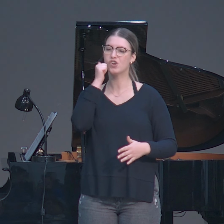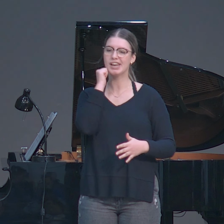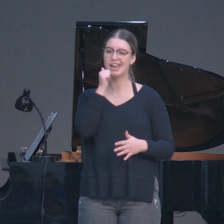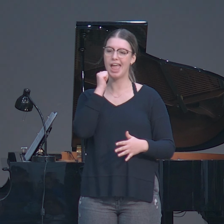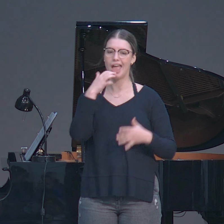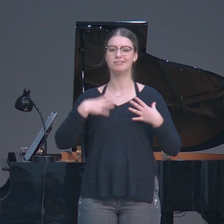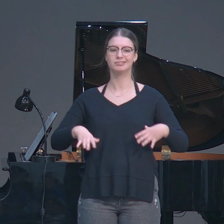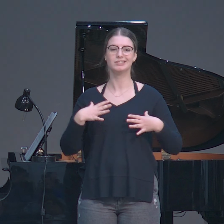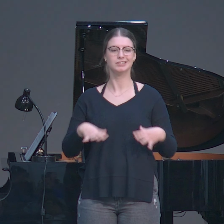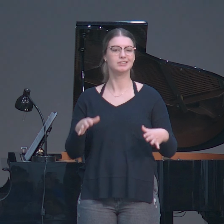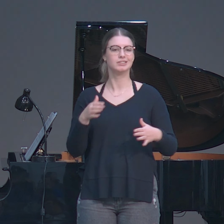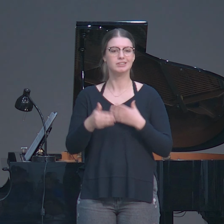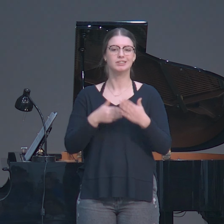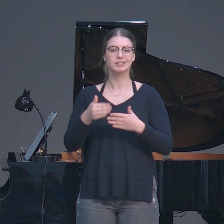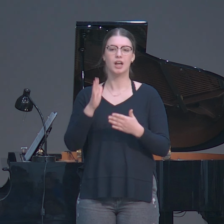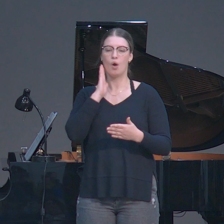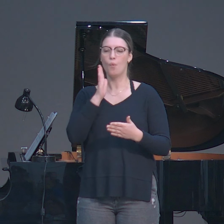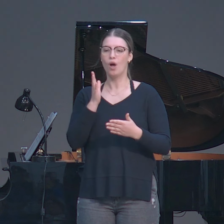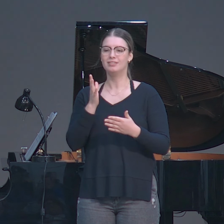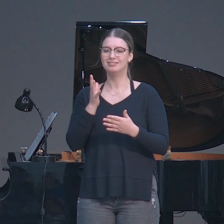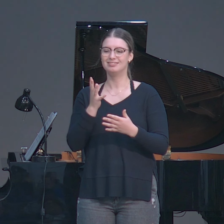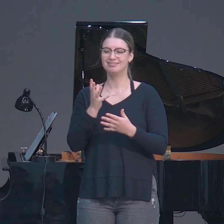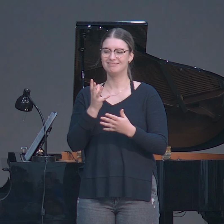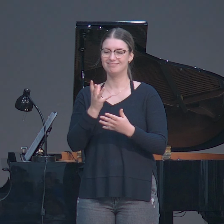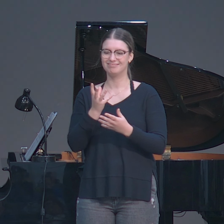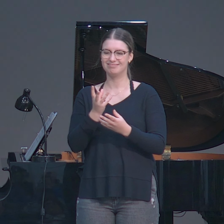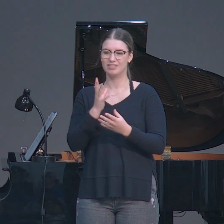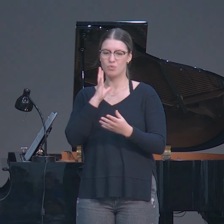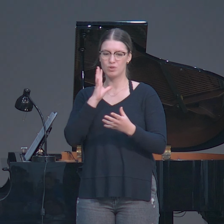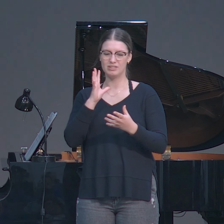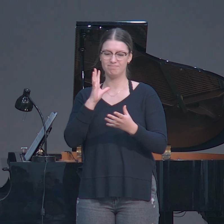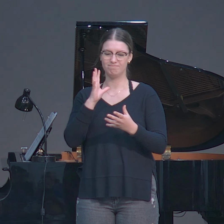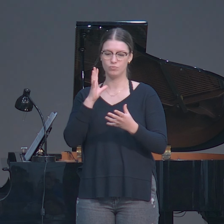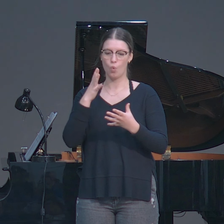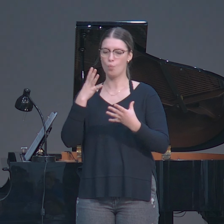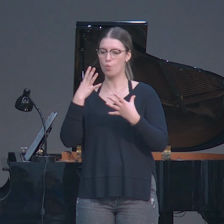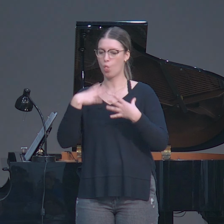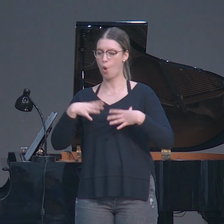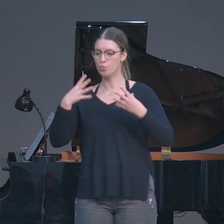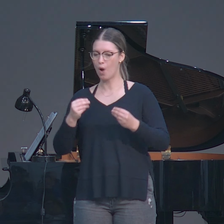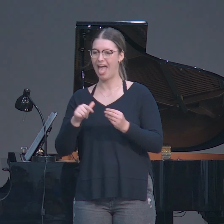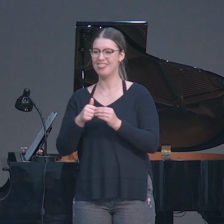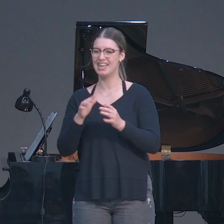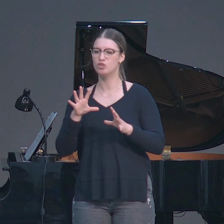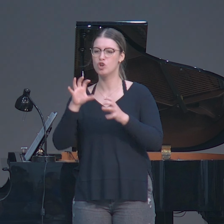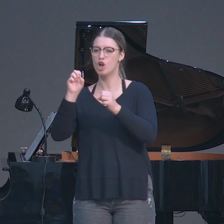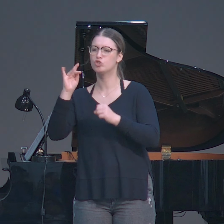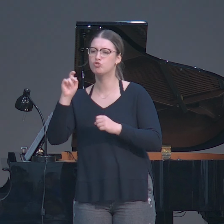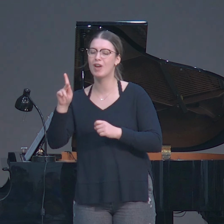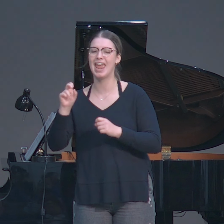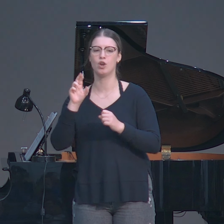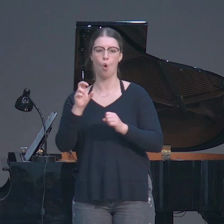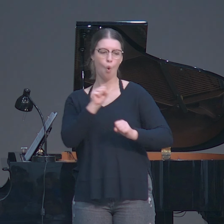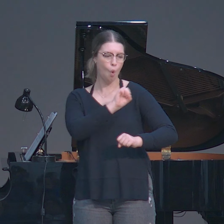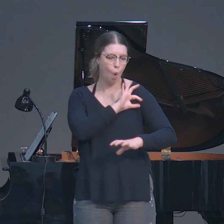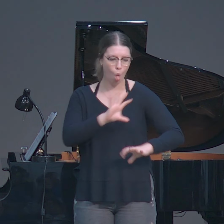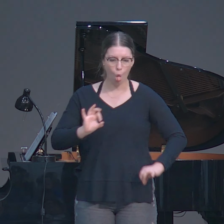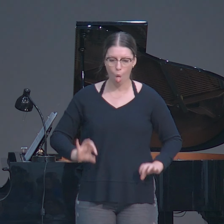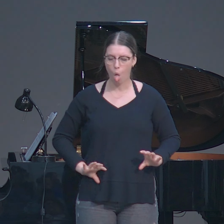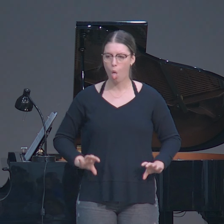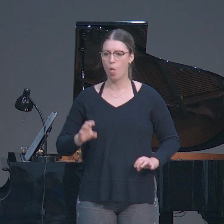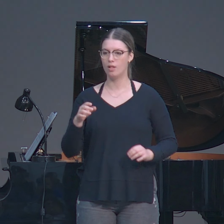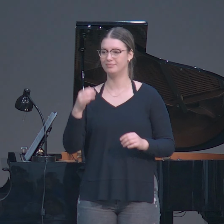going through their daily activities, and it would dry out, and it would shrink. And you know, if you got a hole in that thing, and you went and you like found